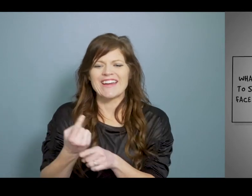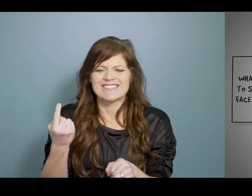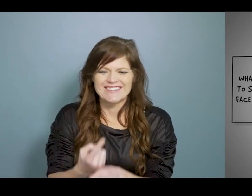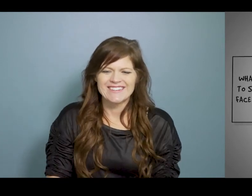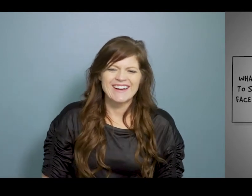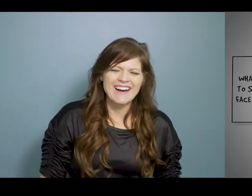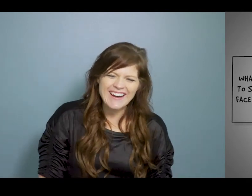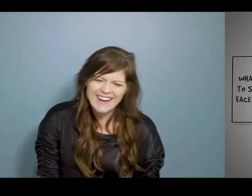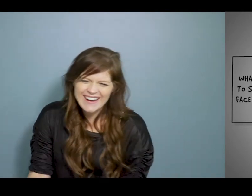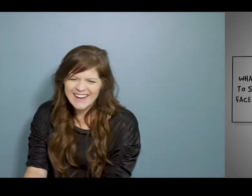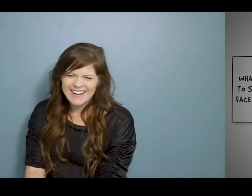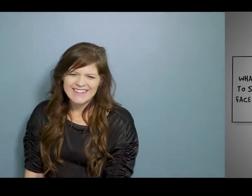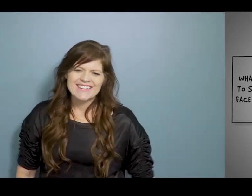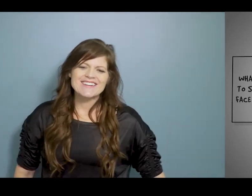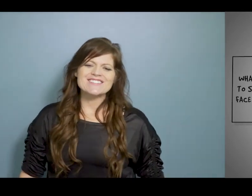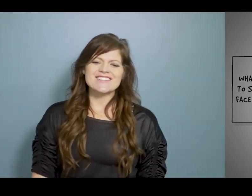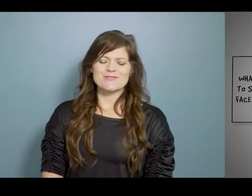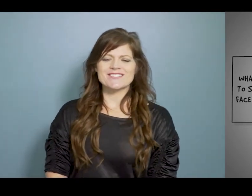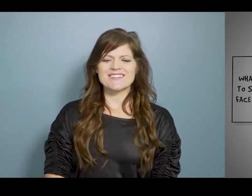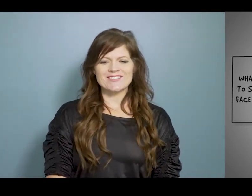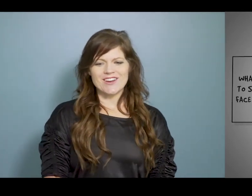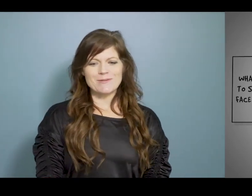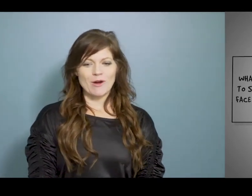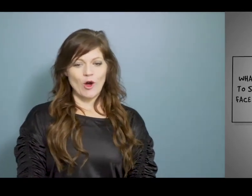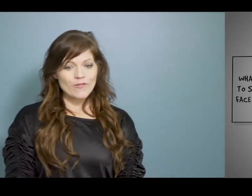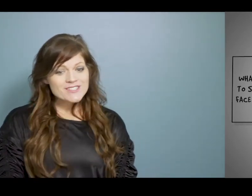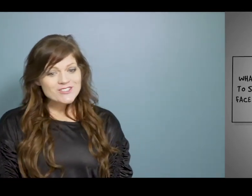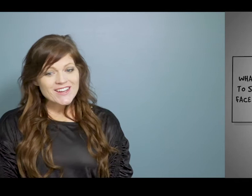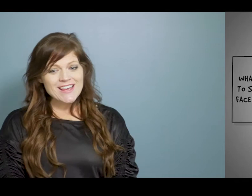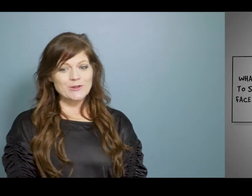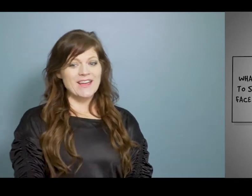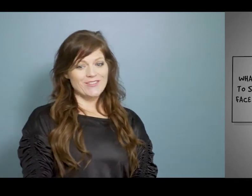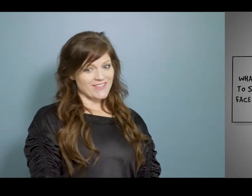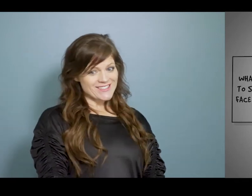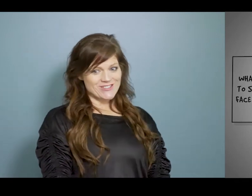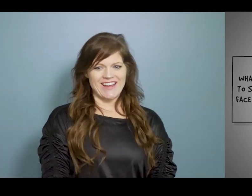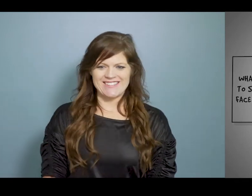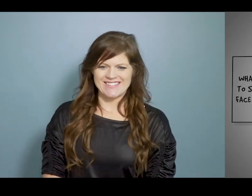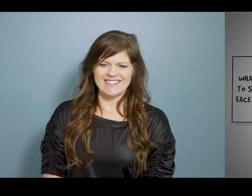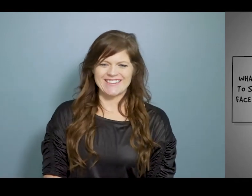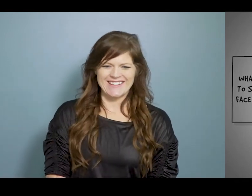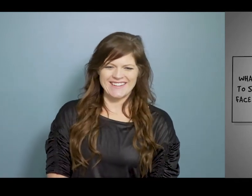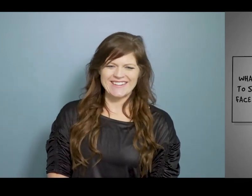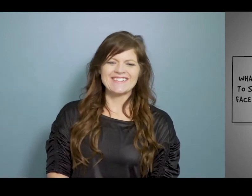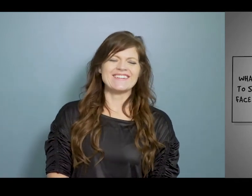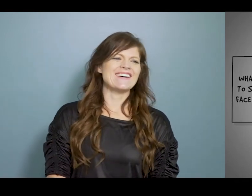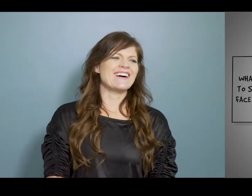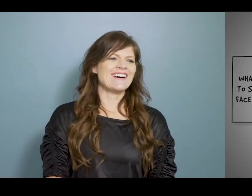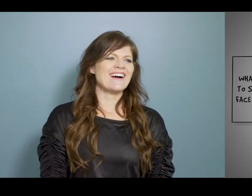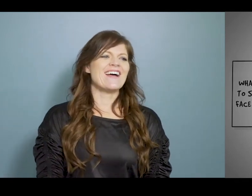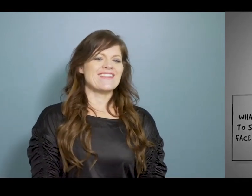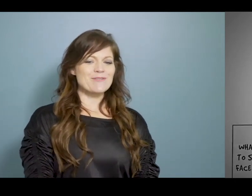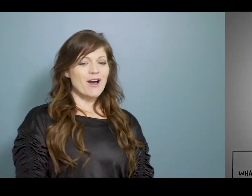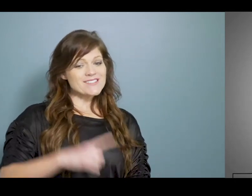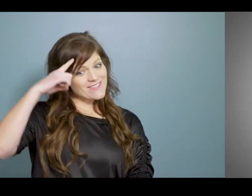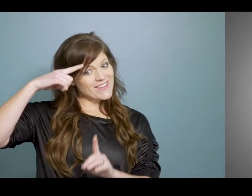for in the face of this crisis? What sort of person do you want to be as you go through this? How do you want to treat yourself